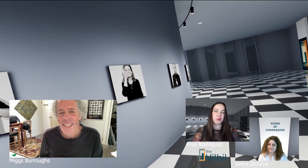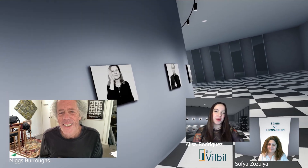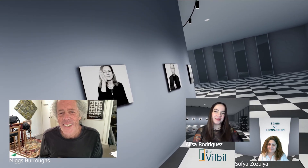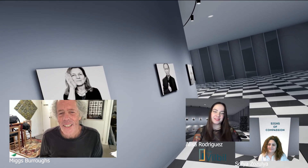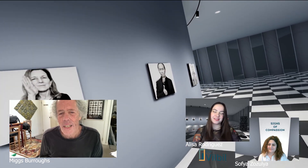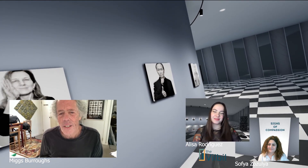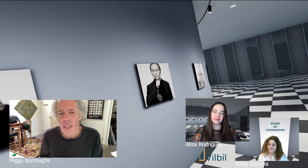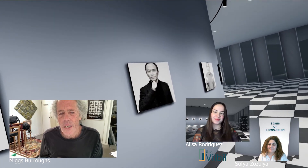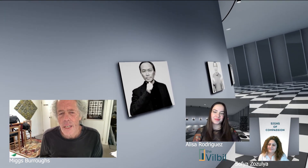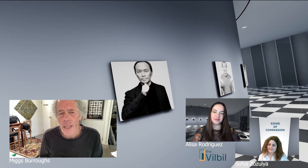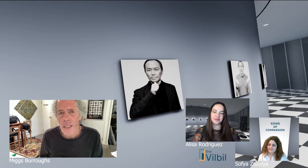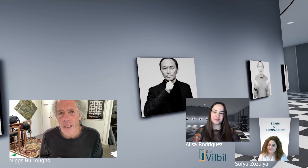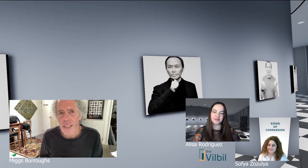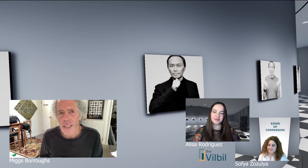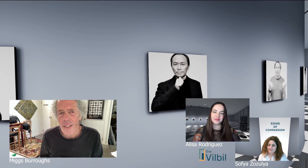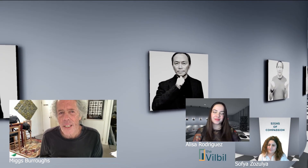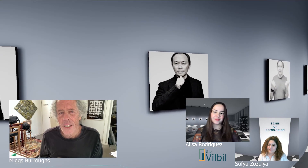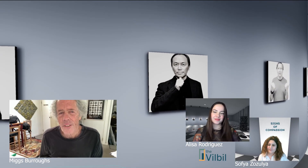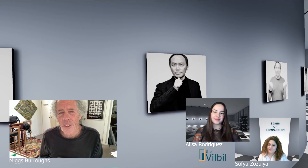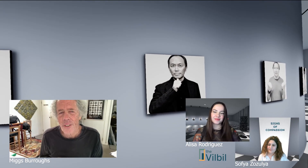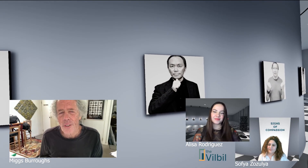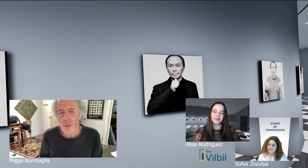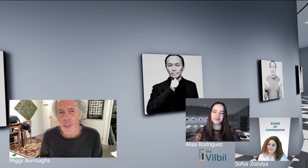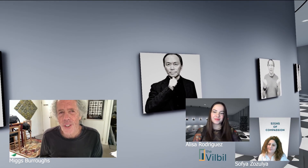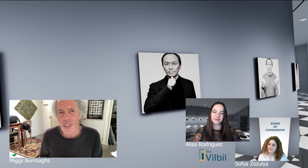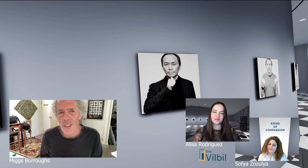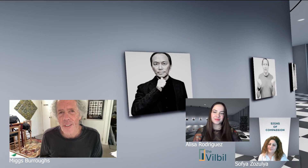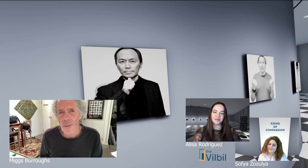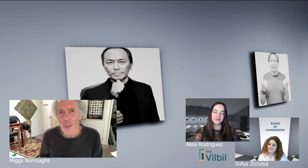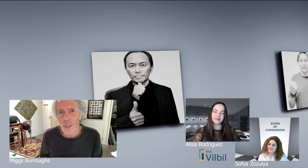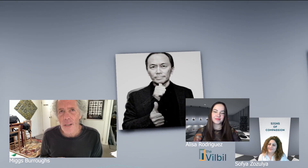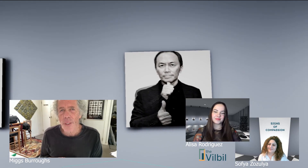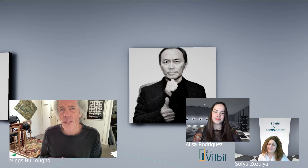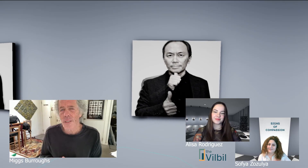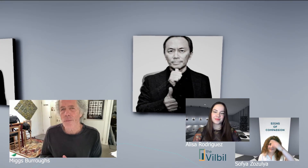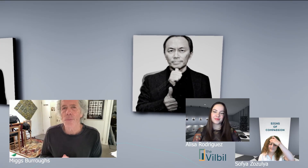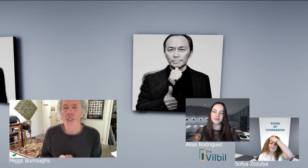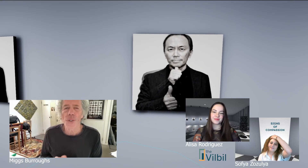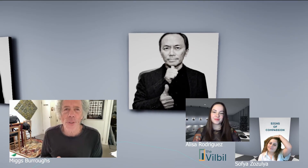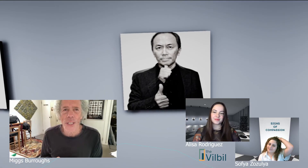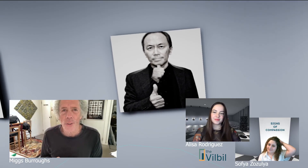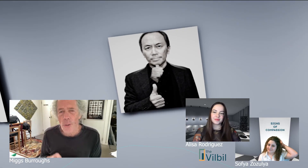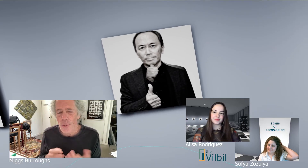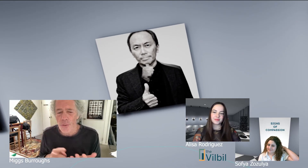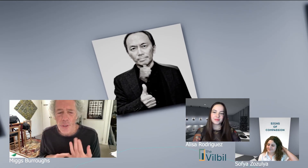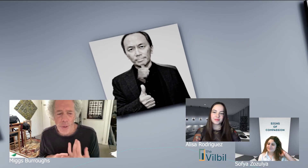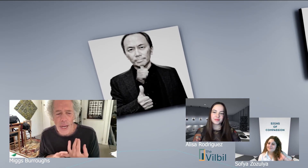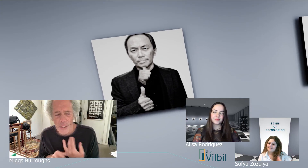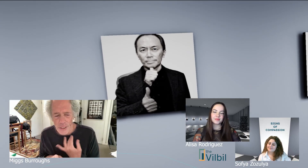one? Yeah, that's a good question. It was a combination of maybe two things. One was very